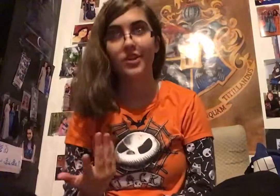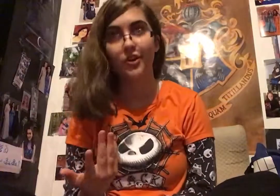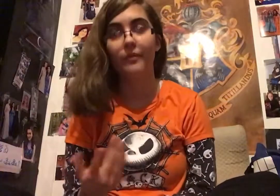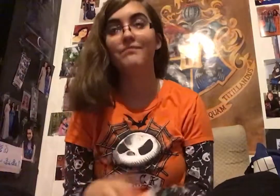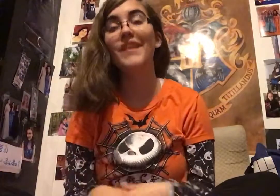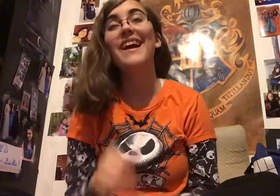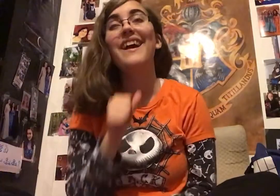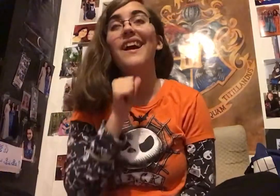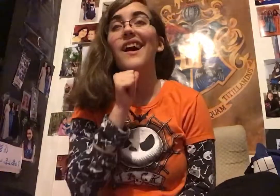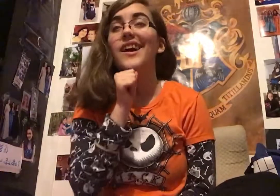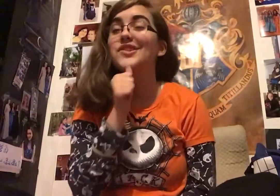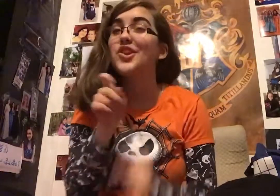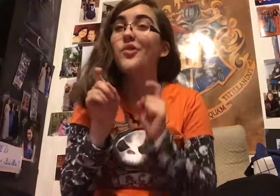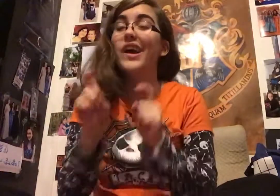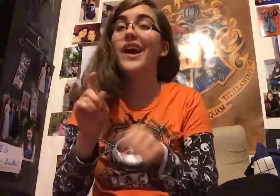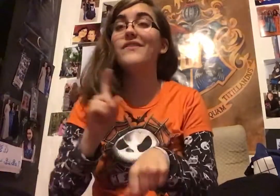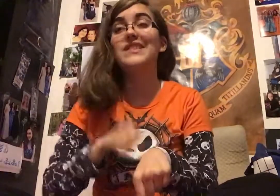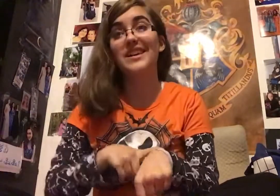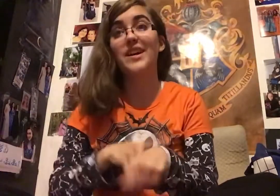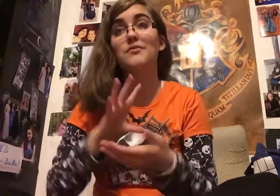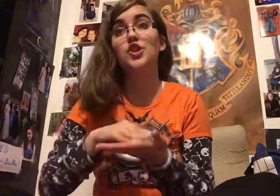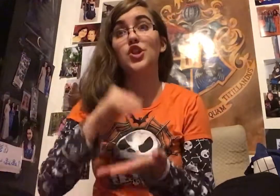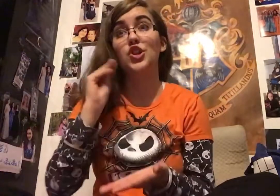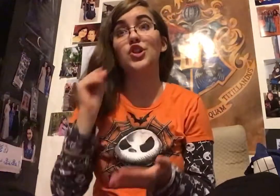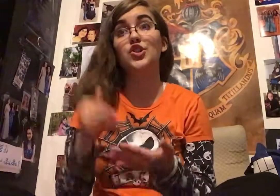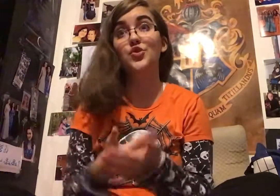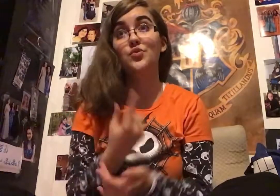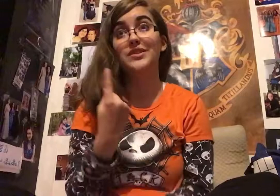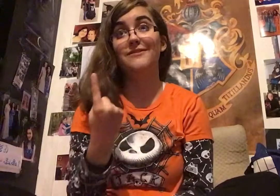so I don't have the time to learn a new one,